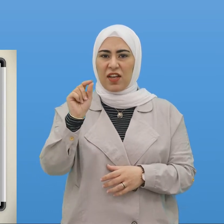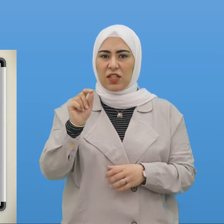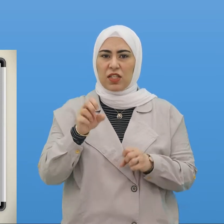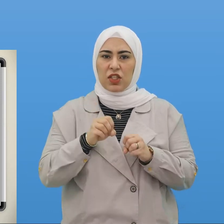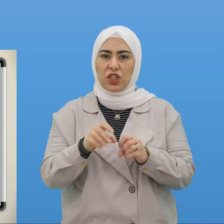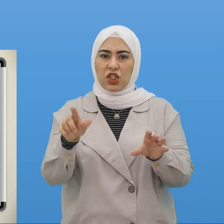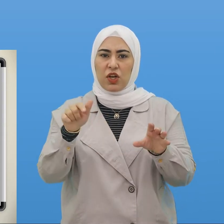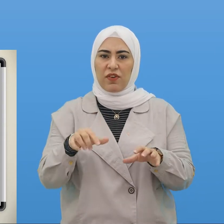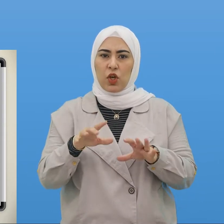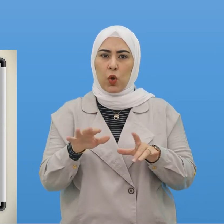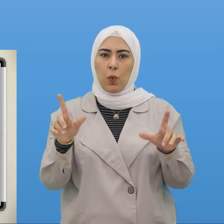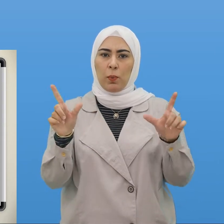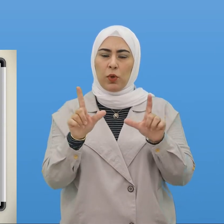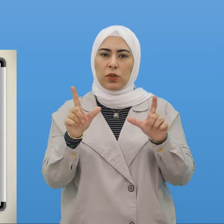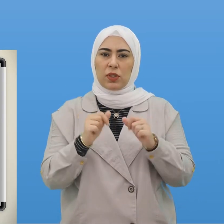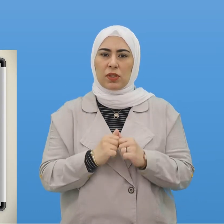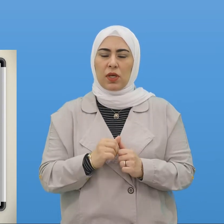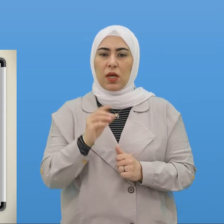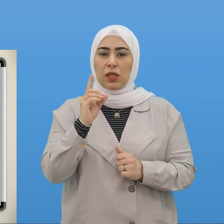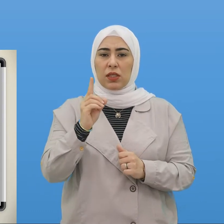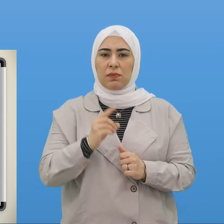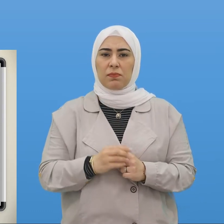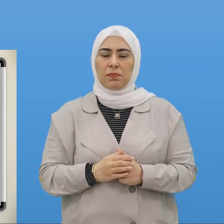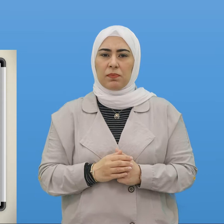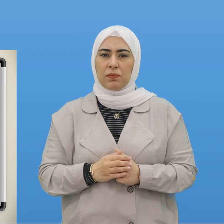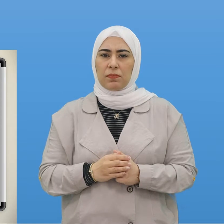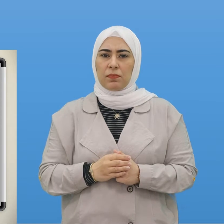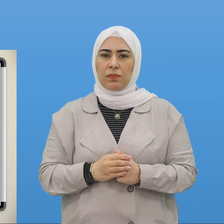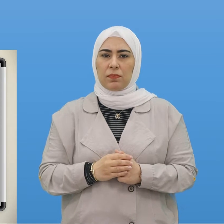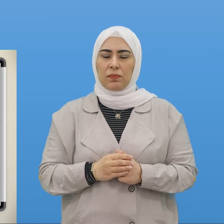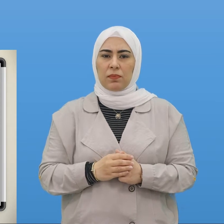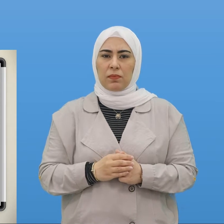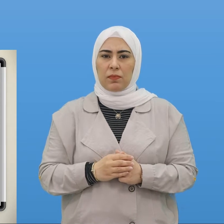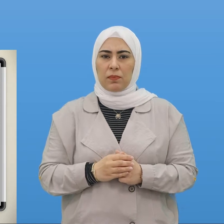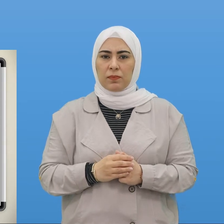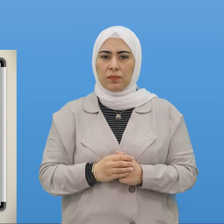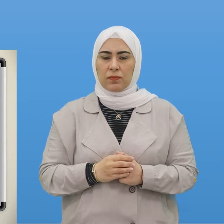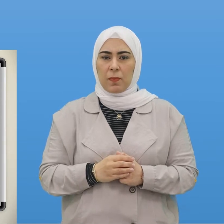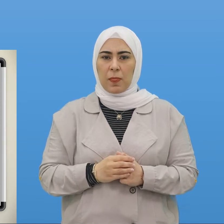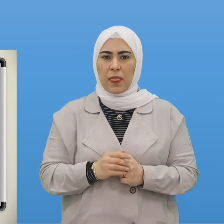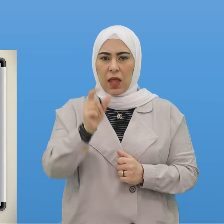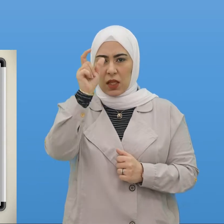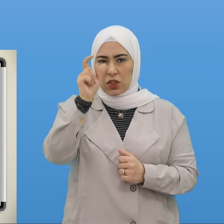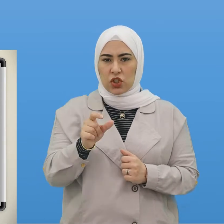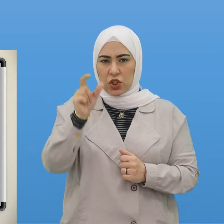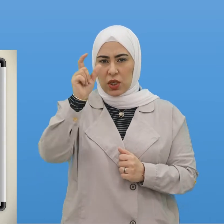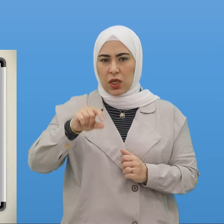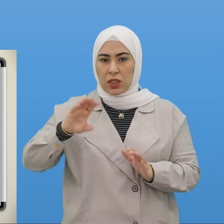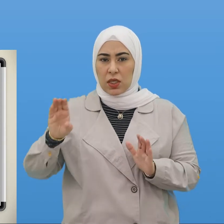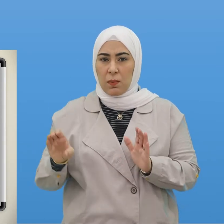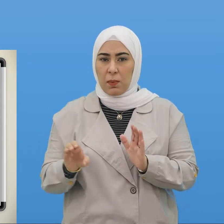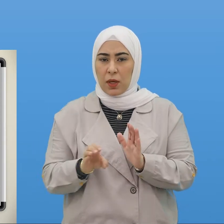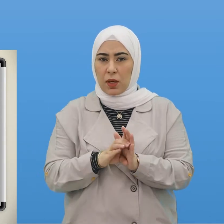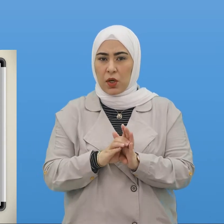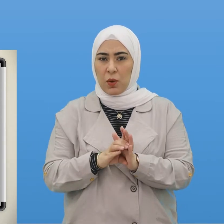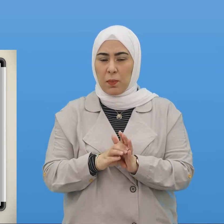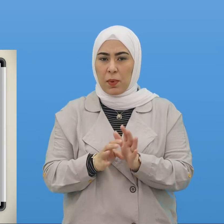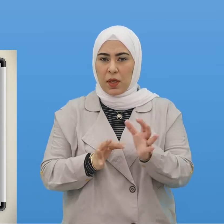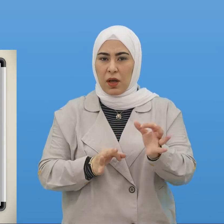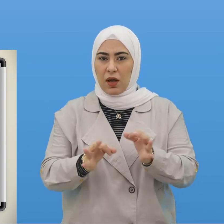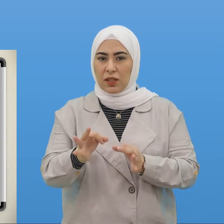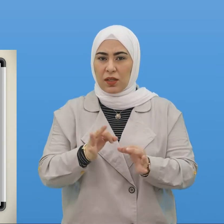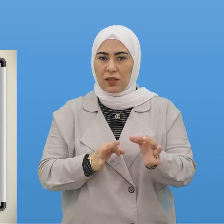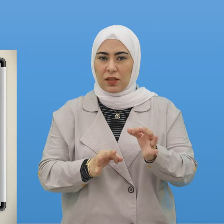on computers. And D. For criminals who want to plan a crime using the internet